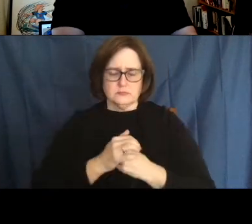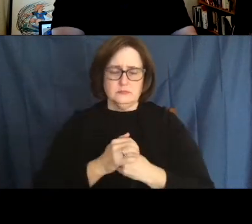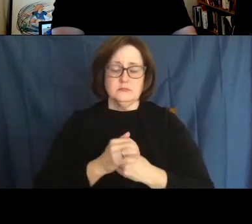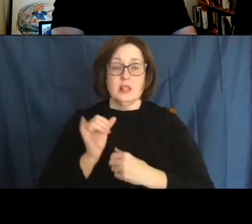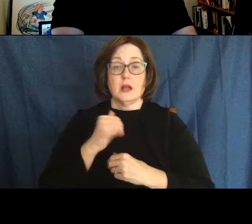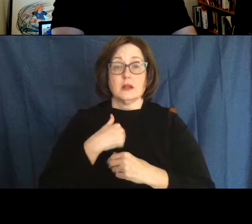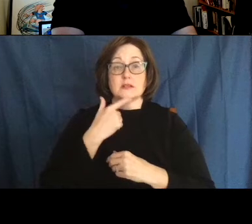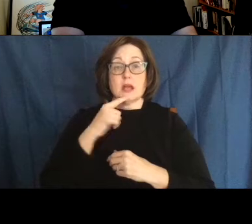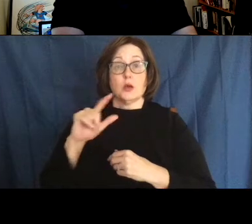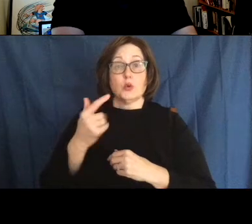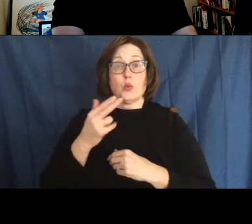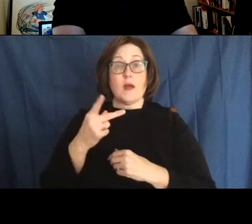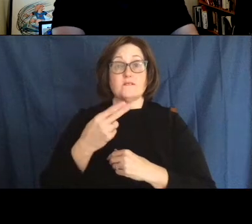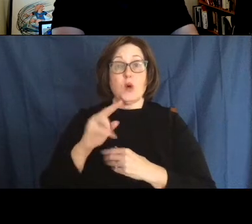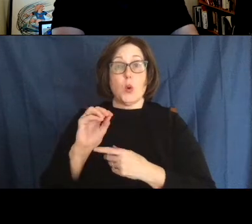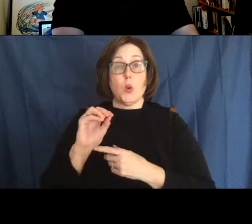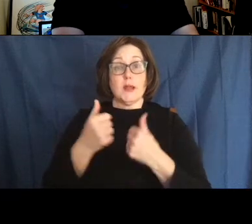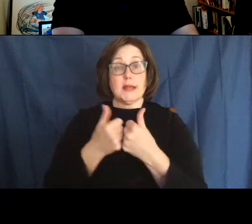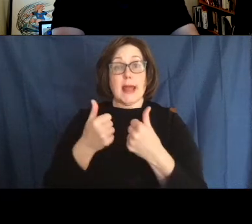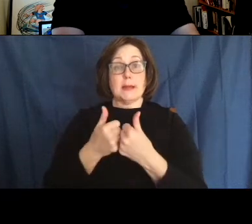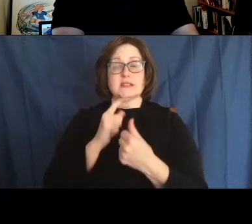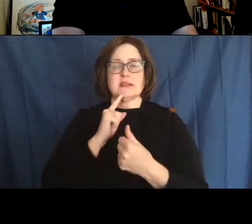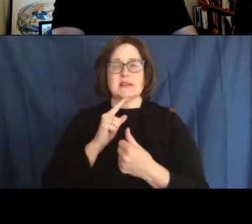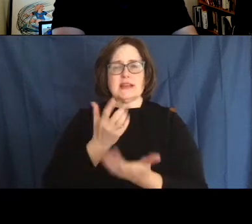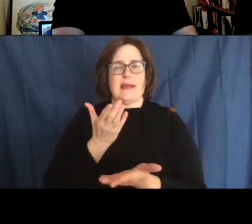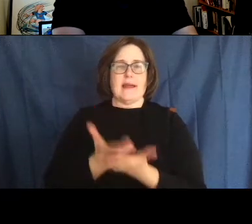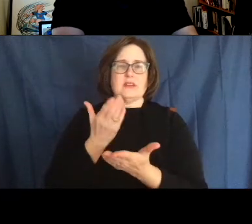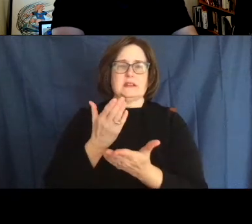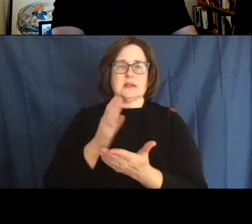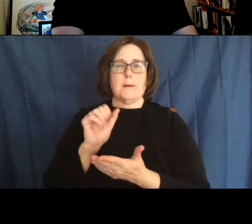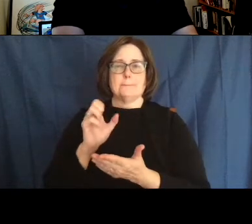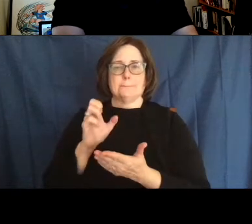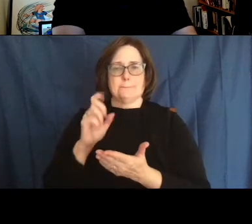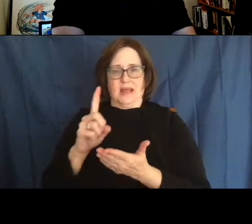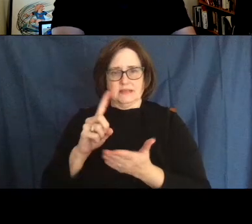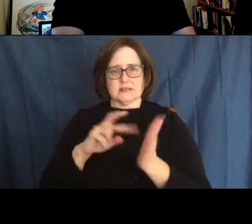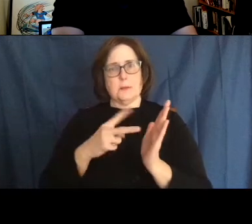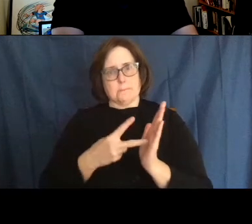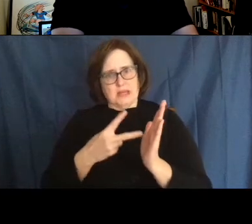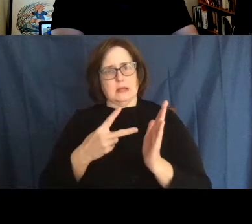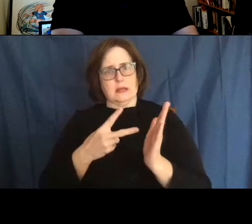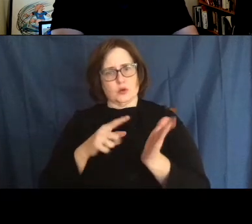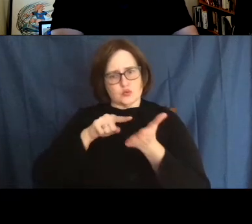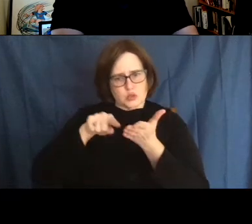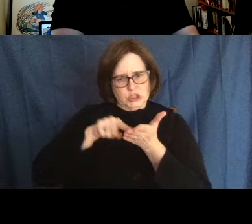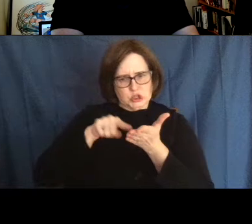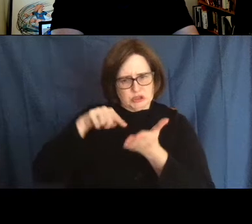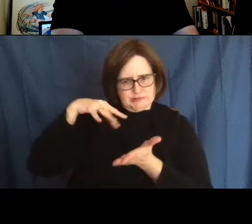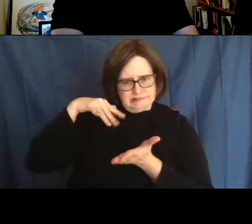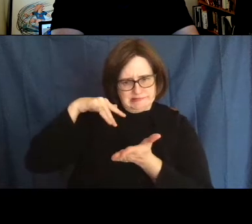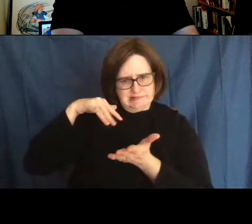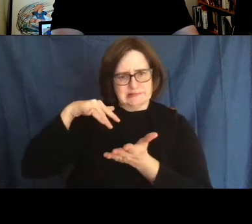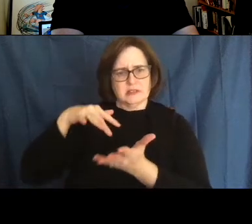is an evidence-based app in the sense that it's actually based on multiple randomized control trials and peer-reviewed